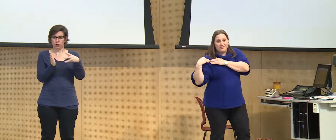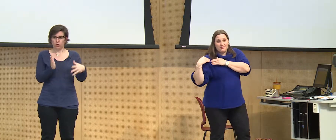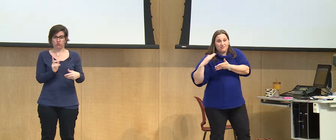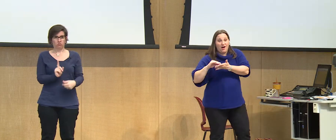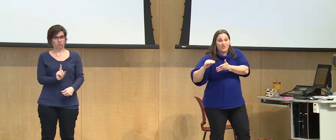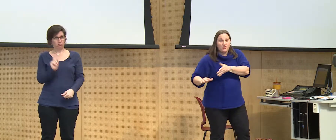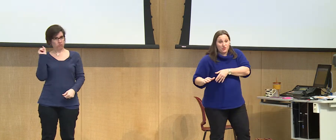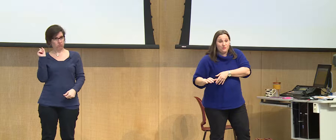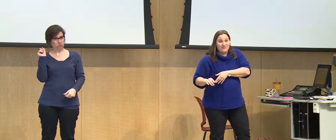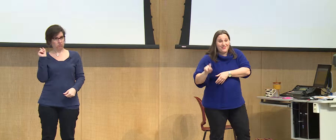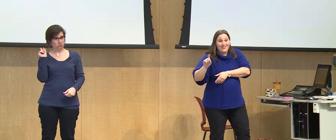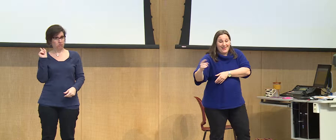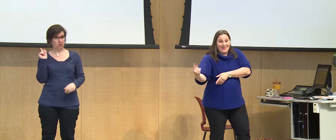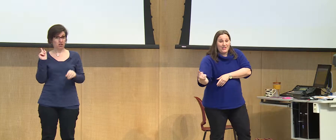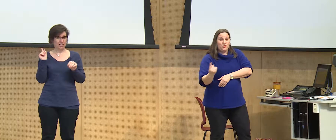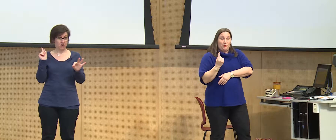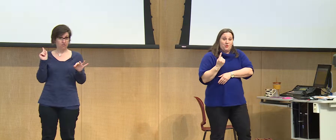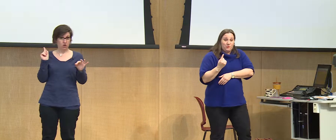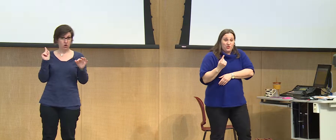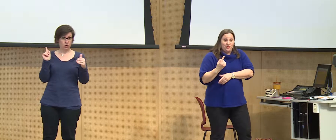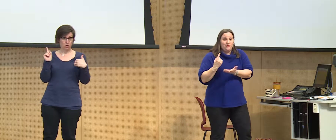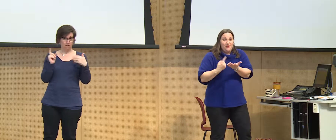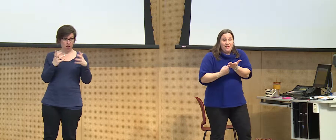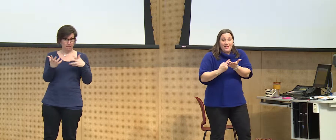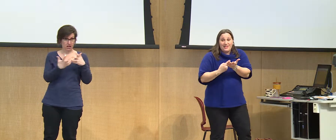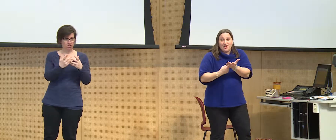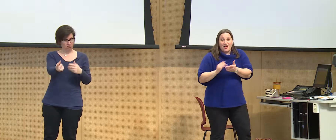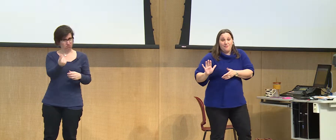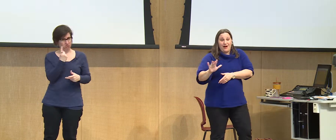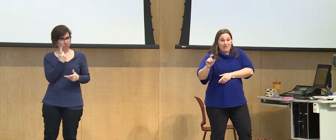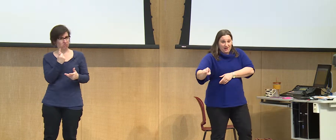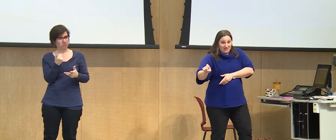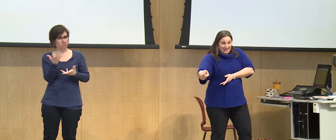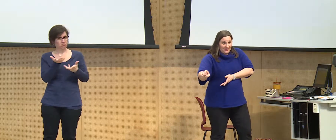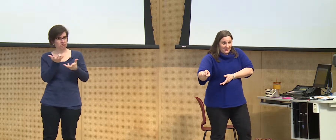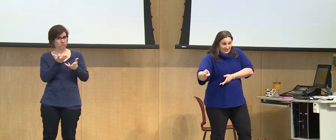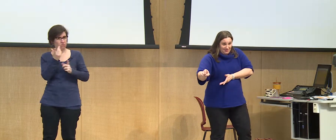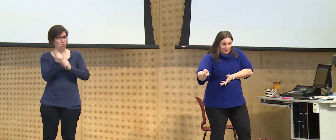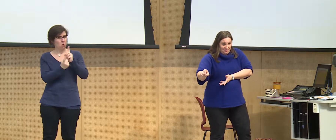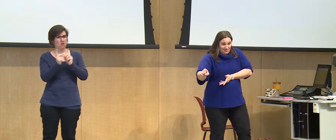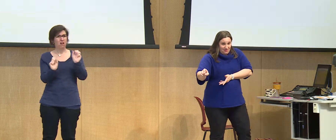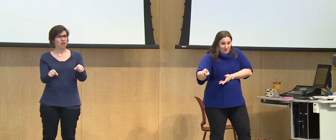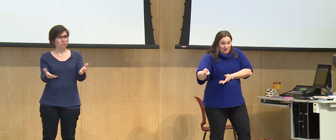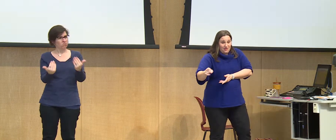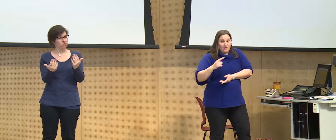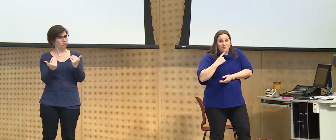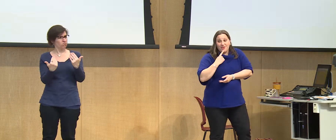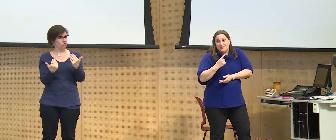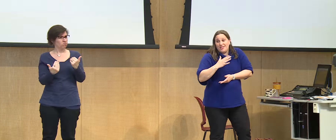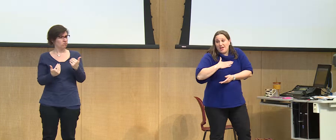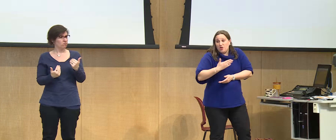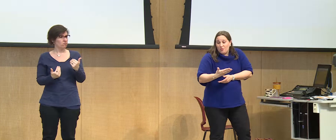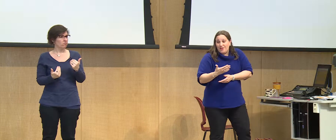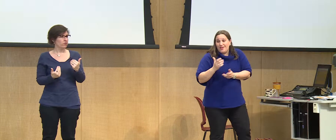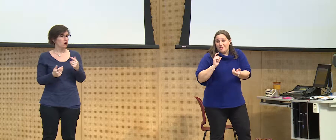onus on the student that they need to approach you and talk about their needs. But you're saying you're willing